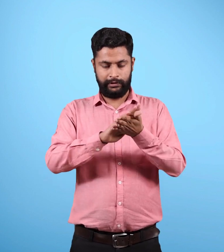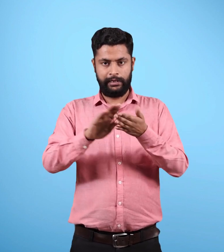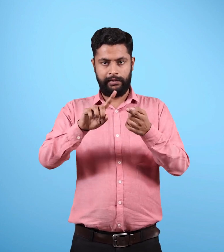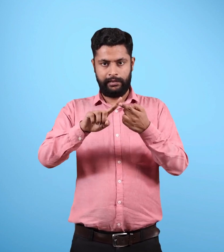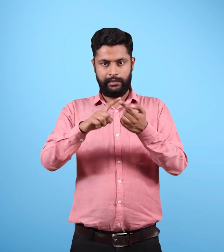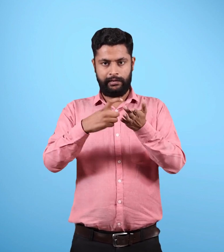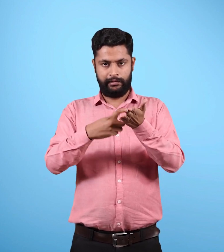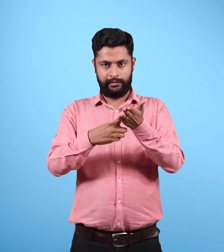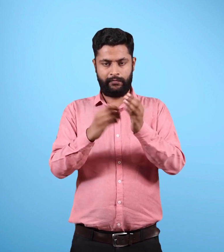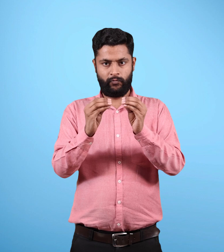herbivore,